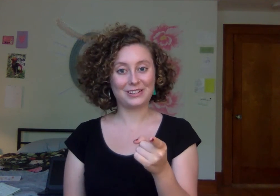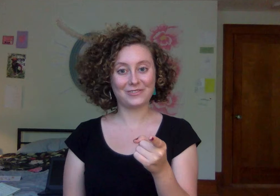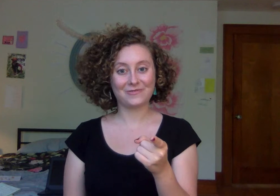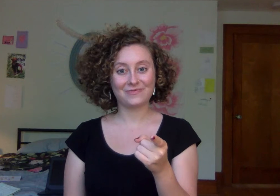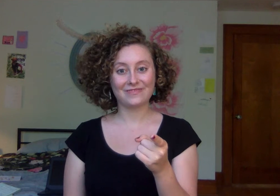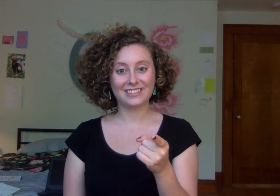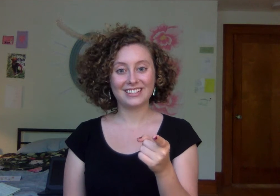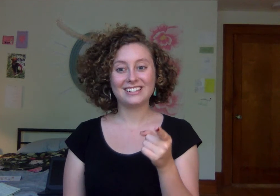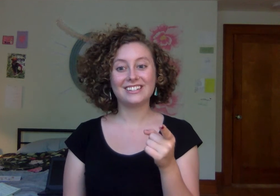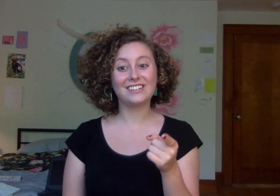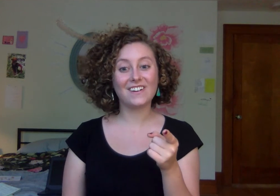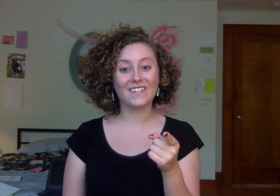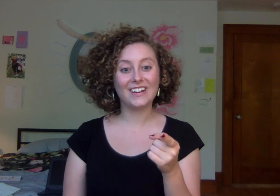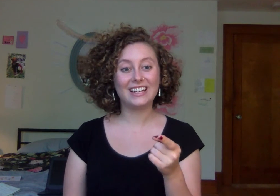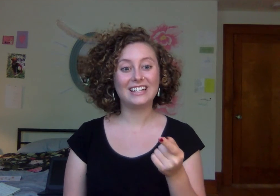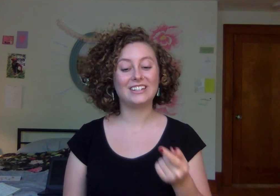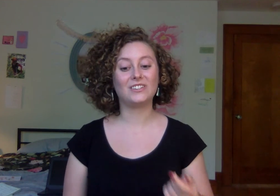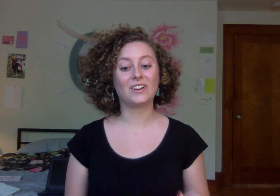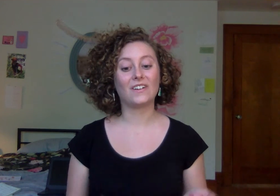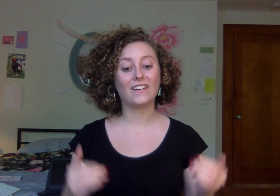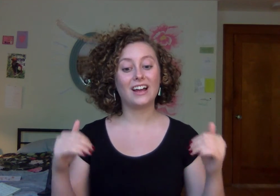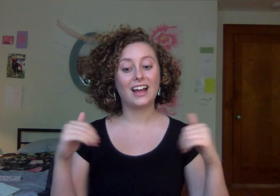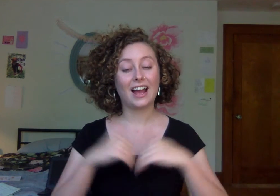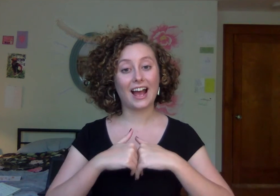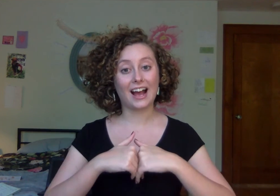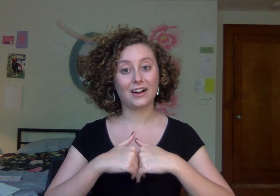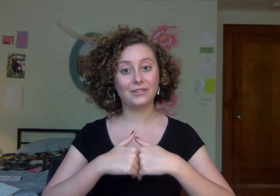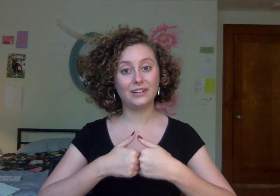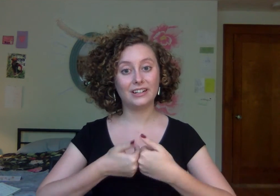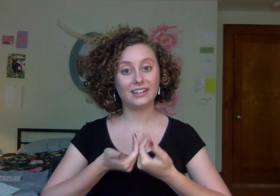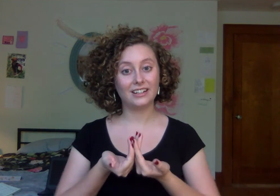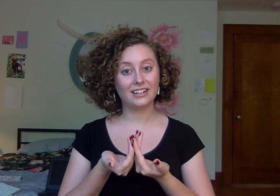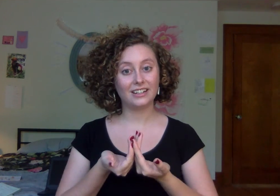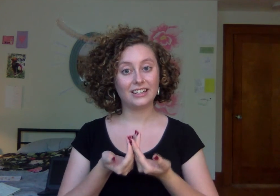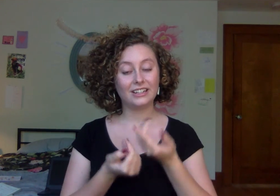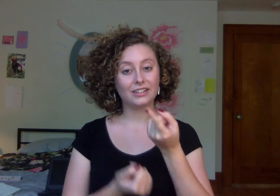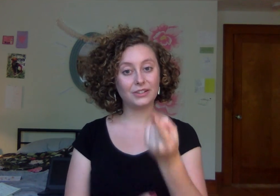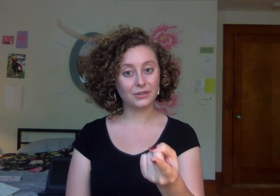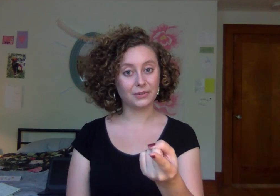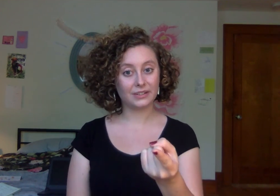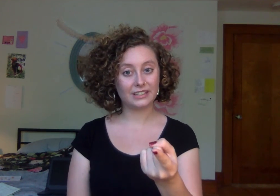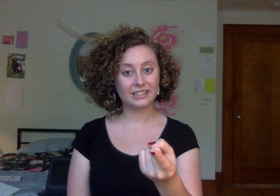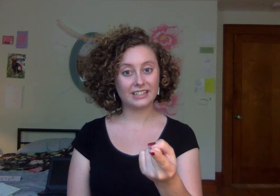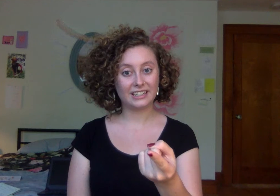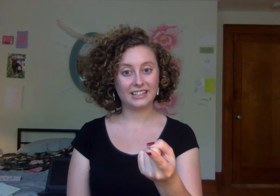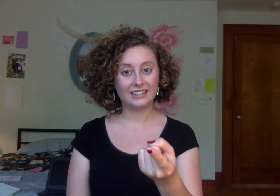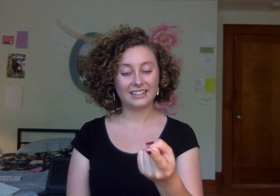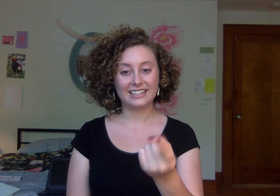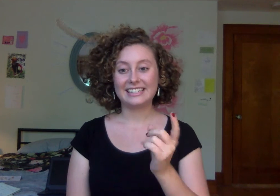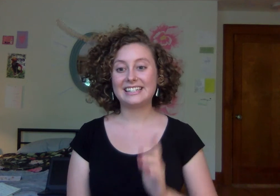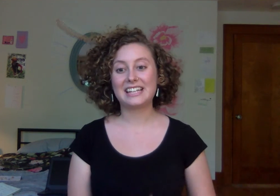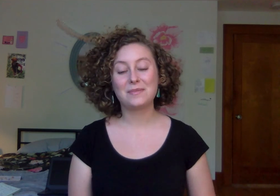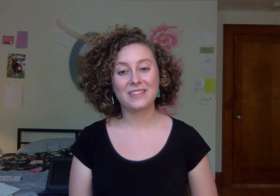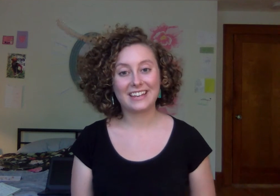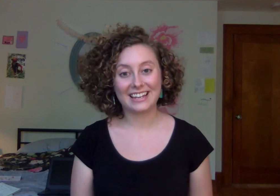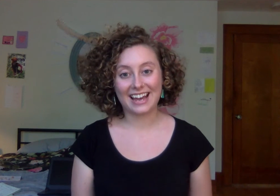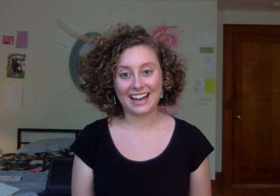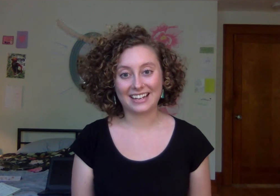you. So you go how, you. Same thing as